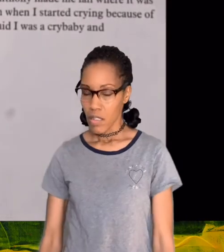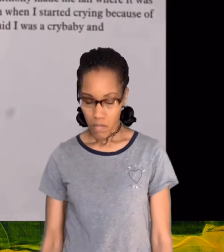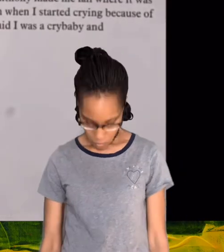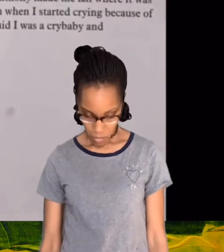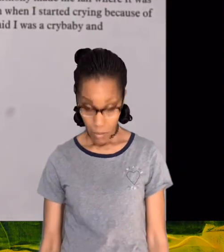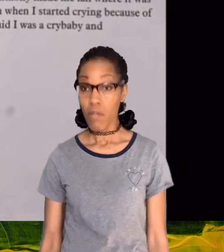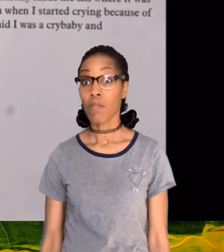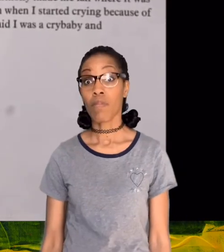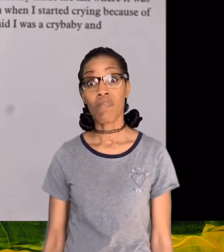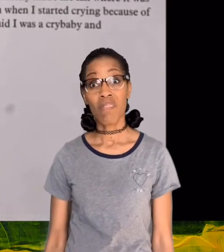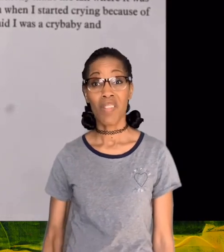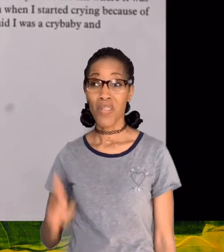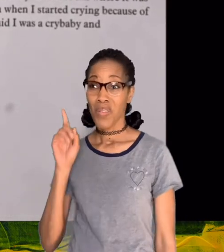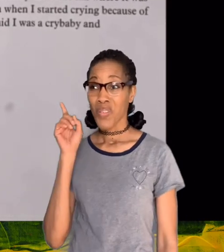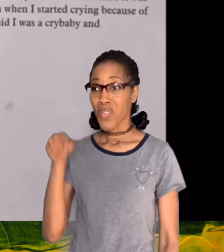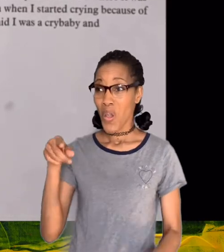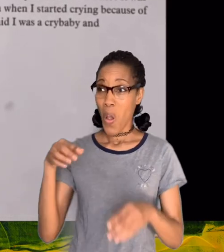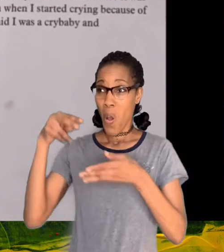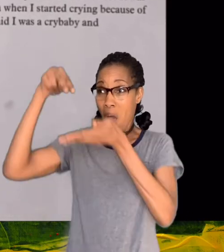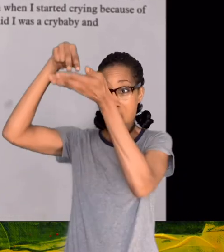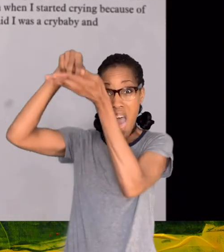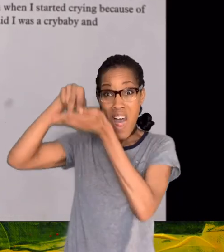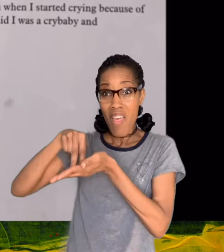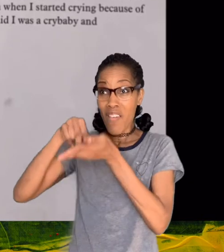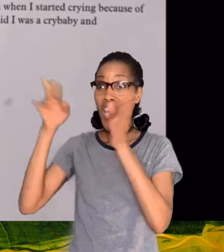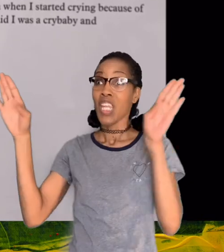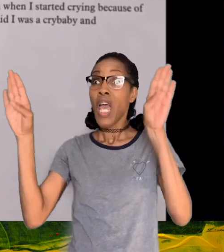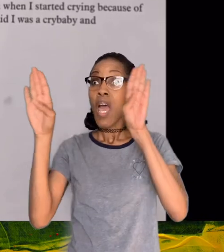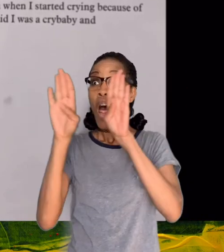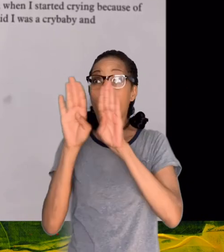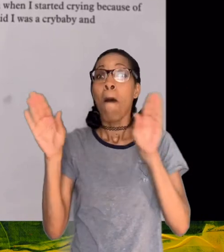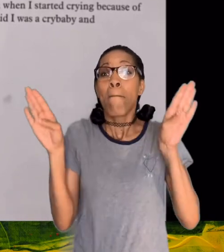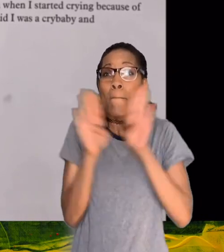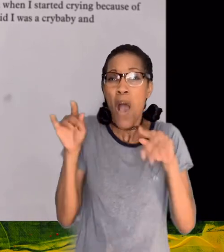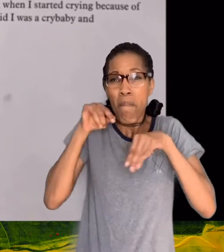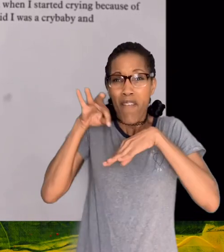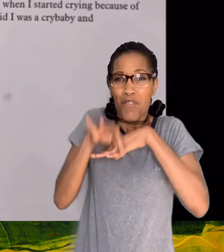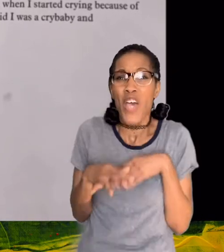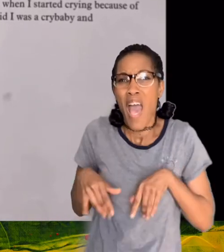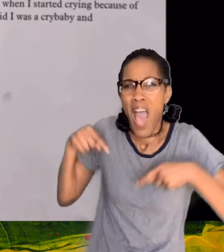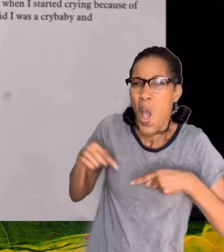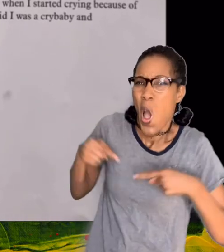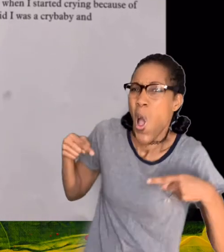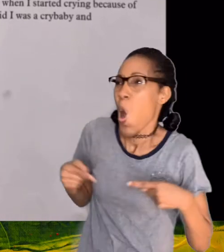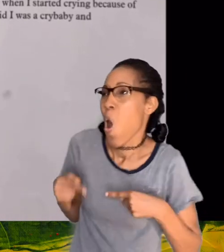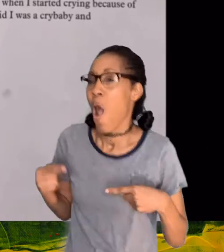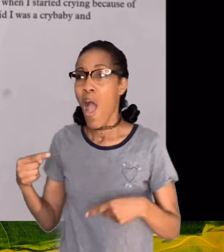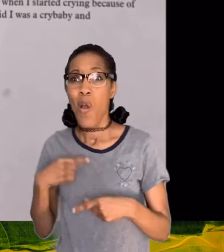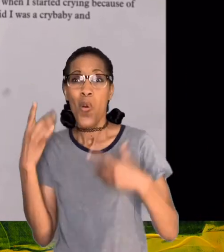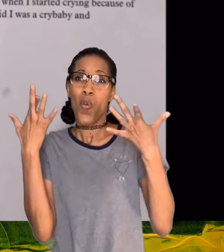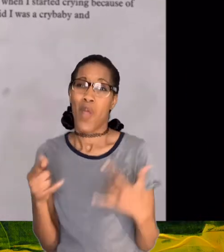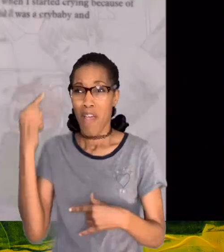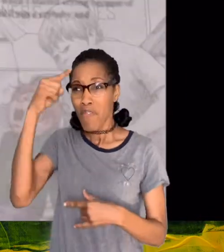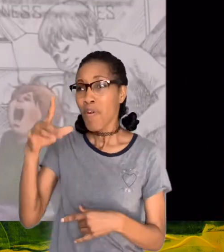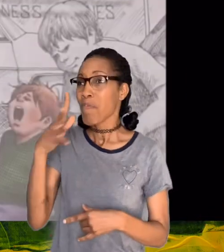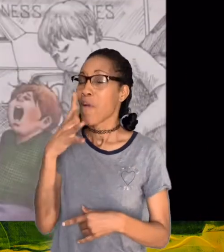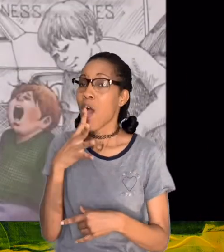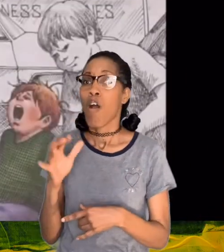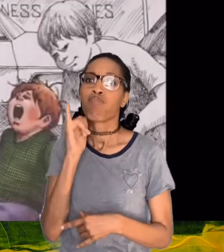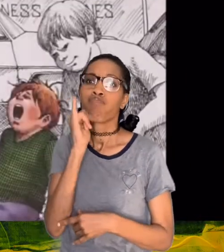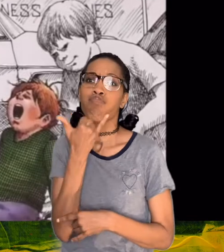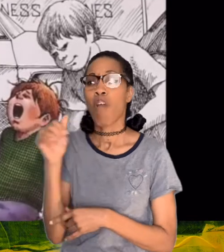cavity just in me. Come back next week and I'll fix it, said Dr. Fields. Next week, I